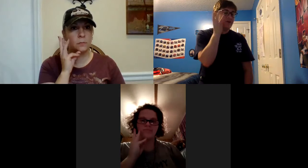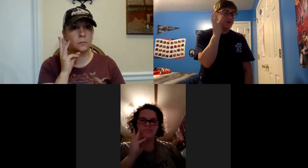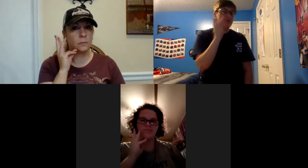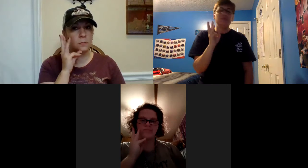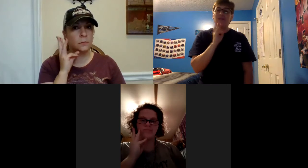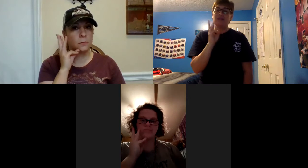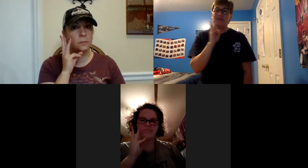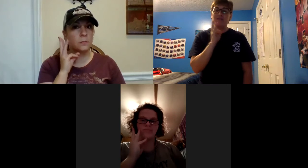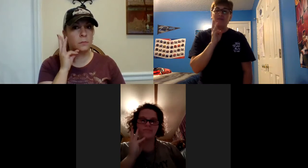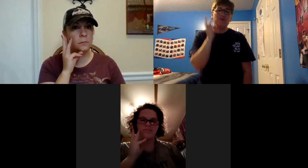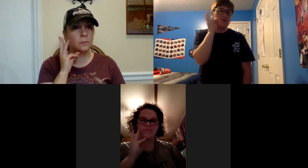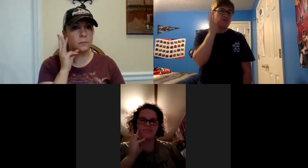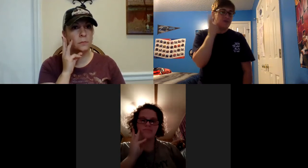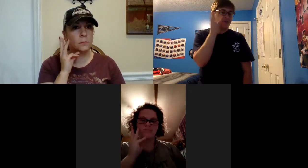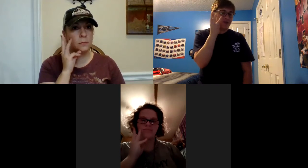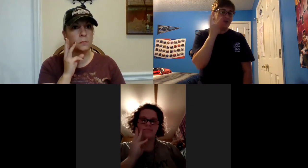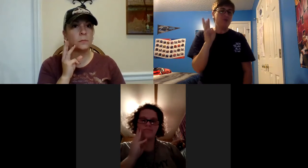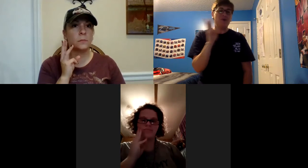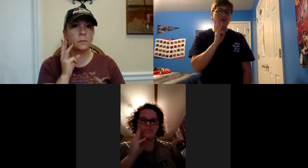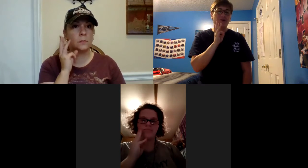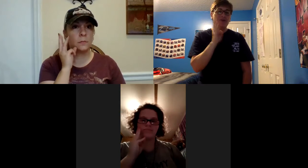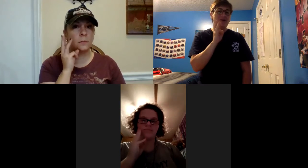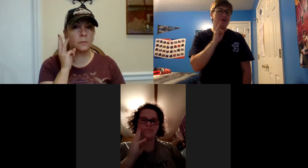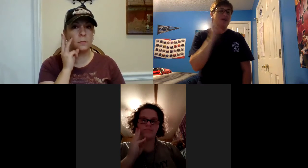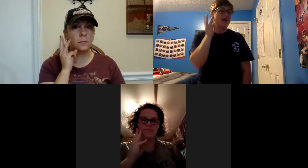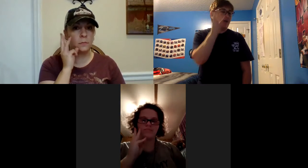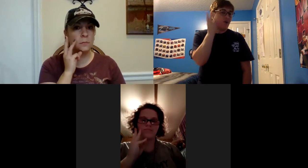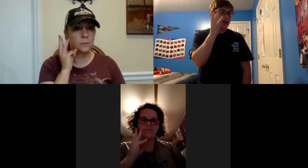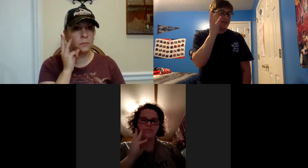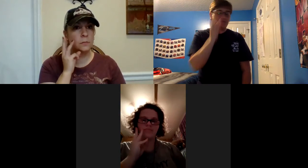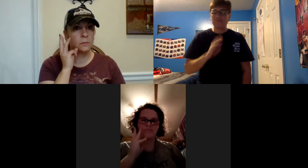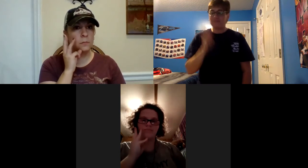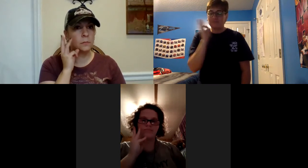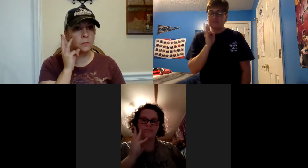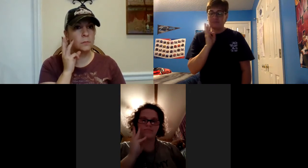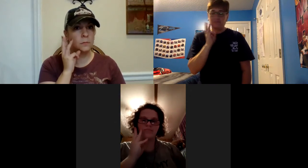around. So not to be confused, water and wine.